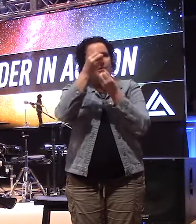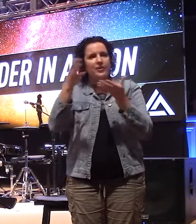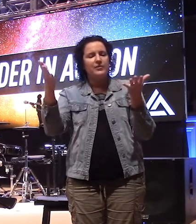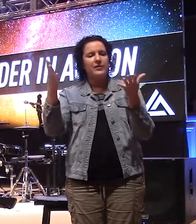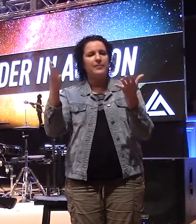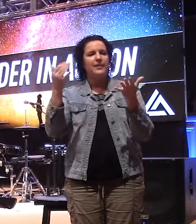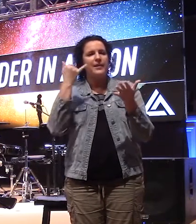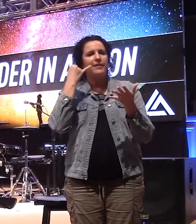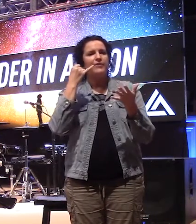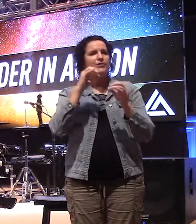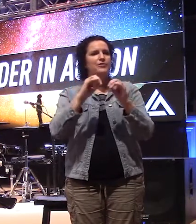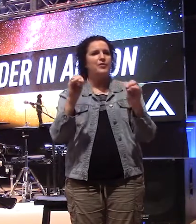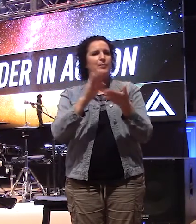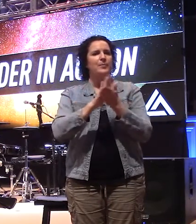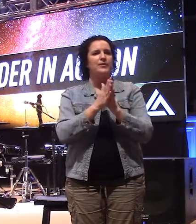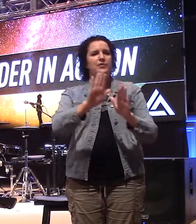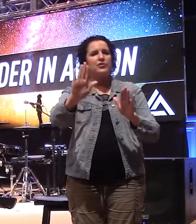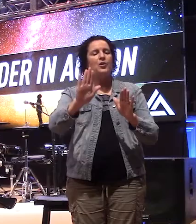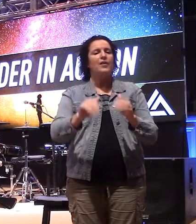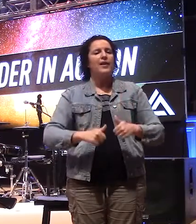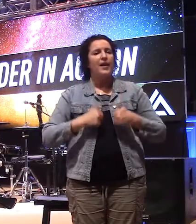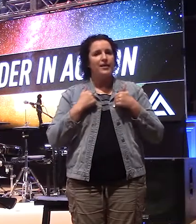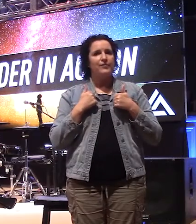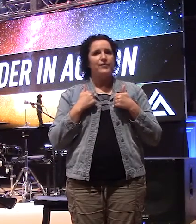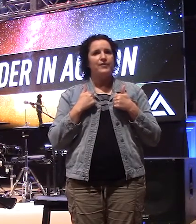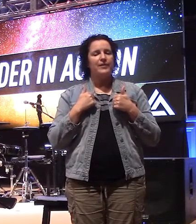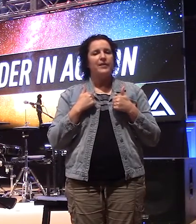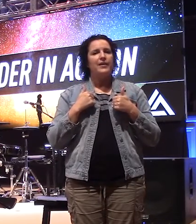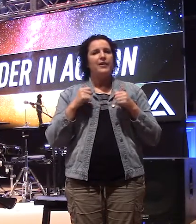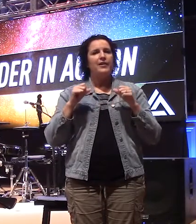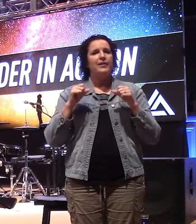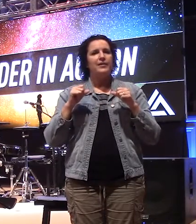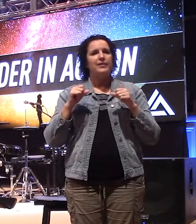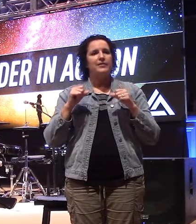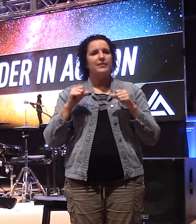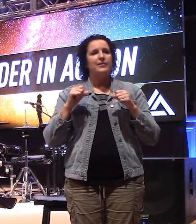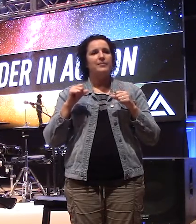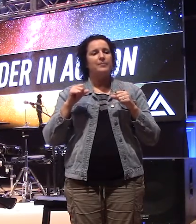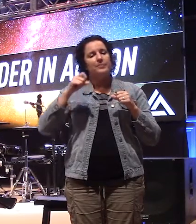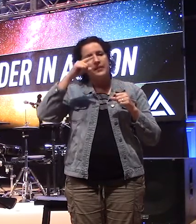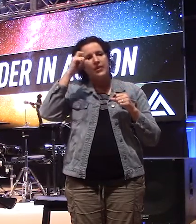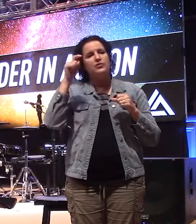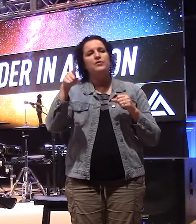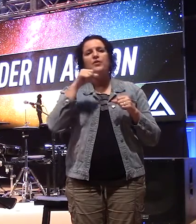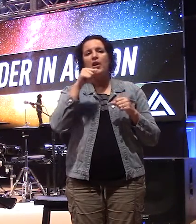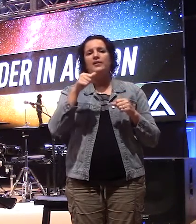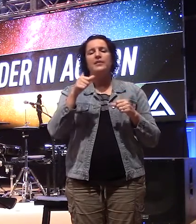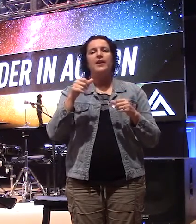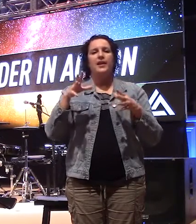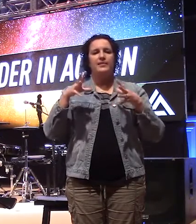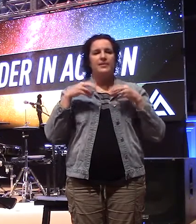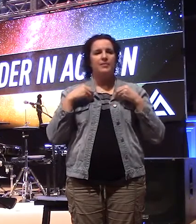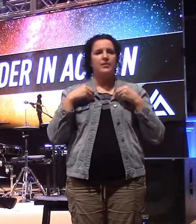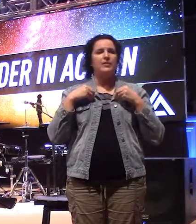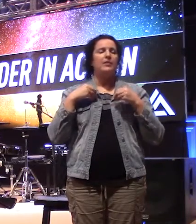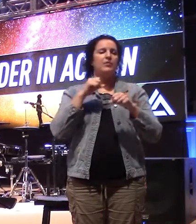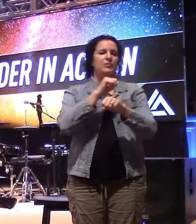peace in your life as a believer, it's probably because you've not accepted the restrictive will of God in your life.